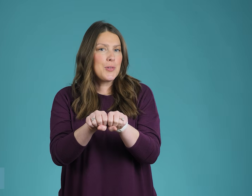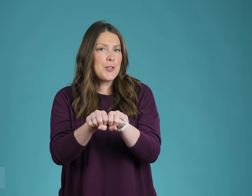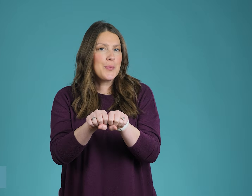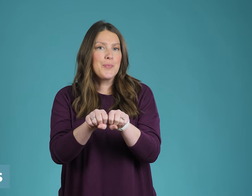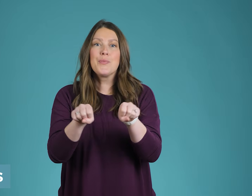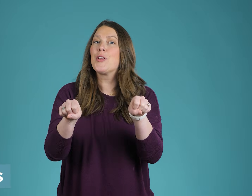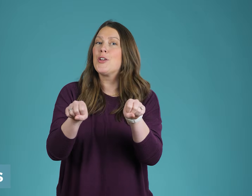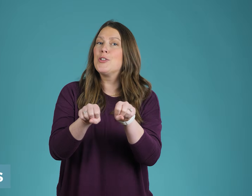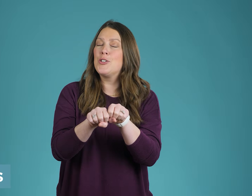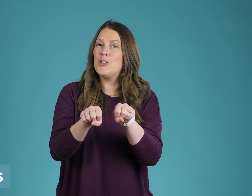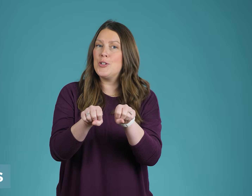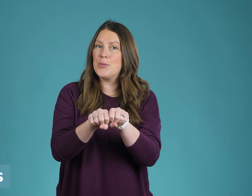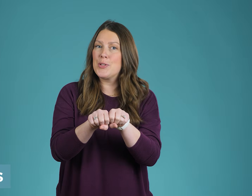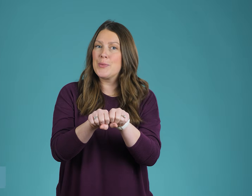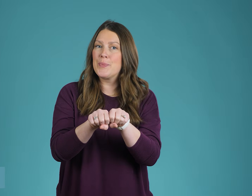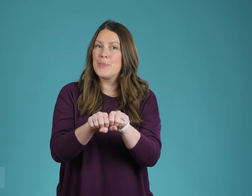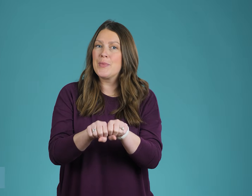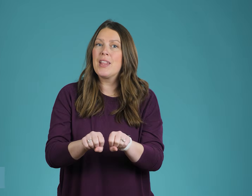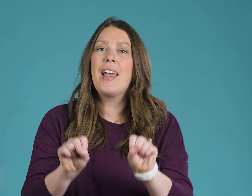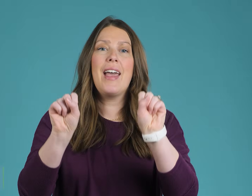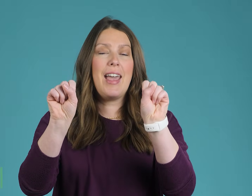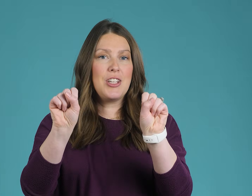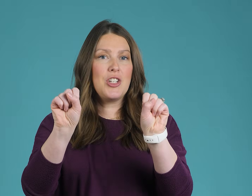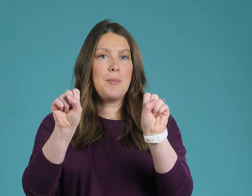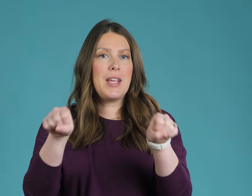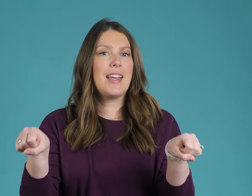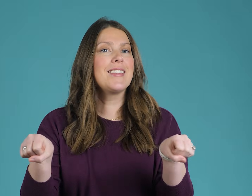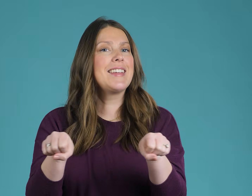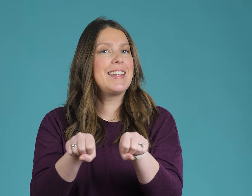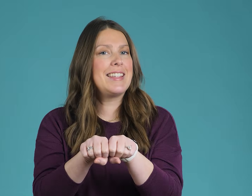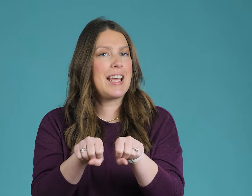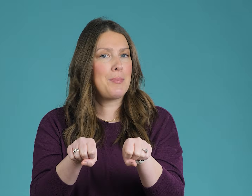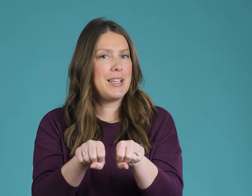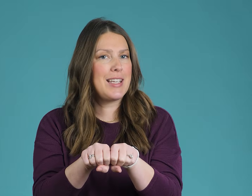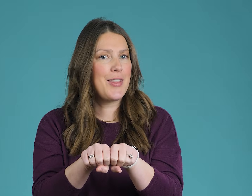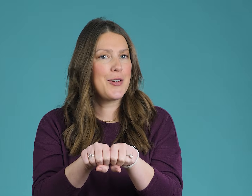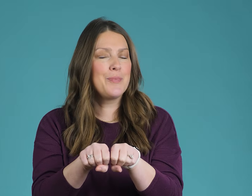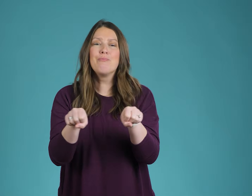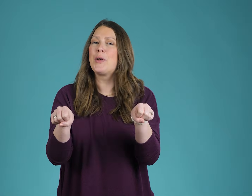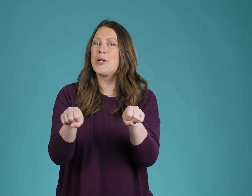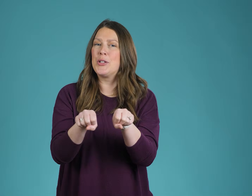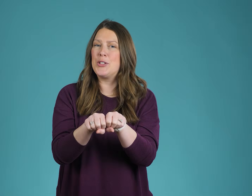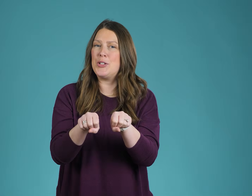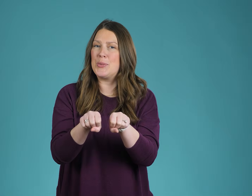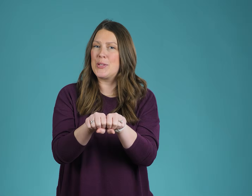Shoes, shoes. S-shaped hands tapping together. Shoes.